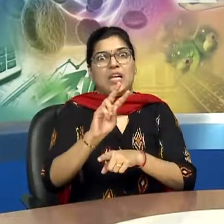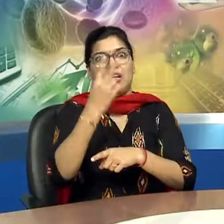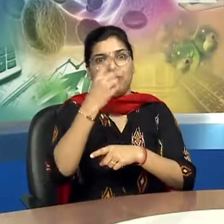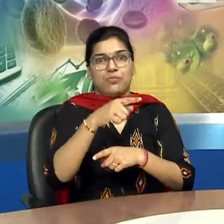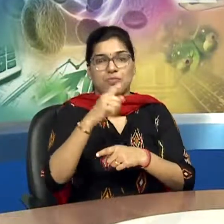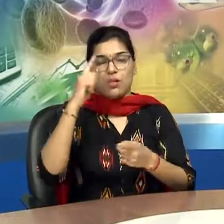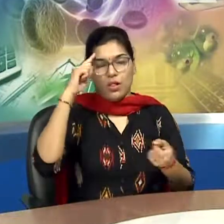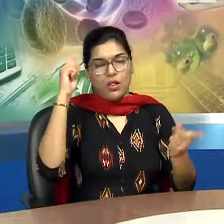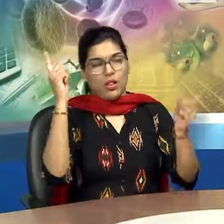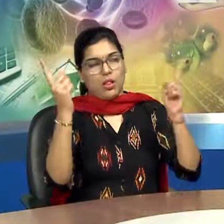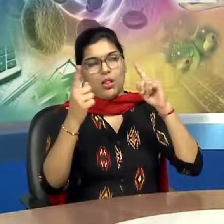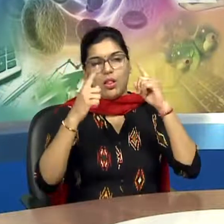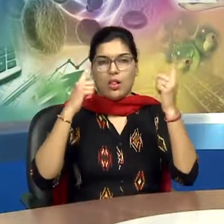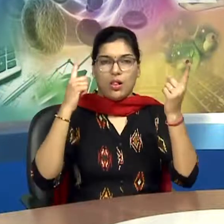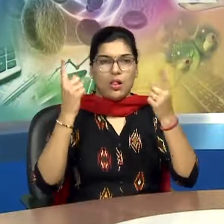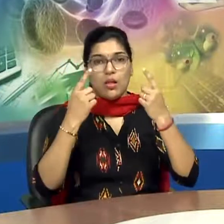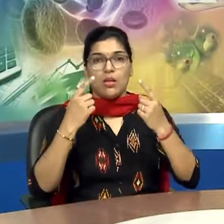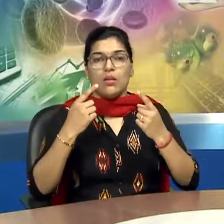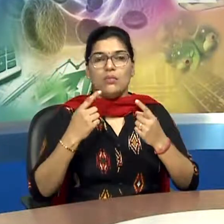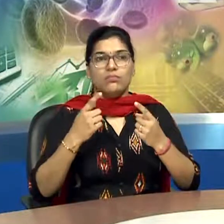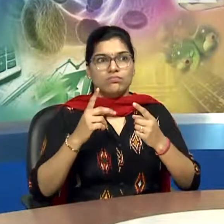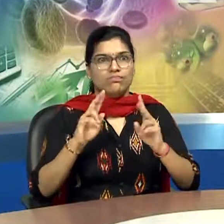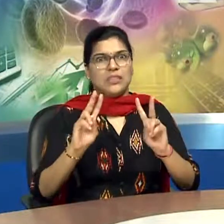Few of you have seen a white powder